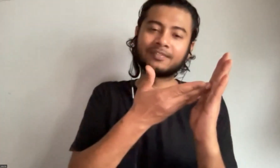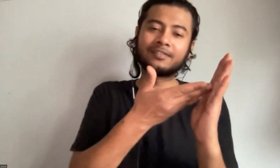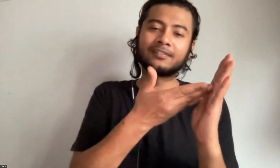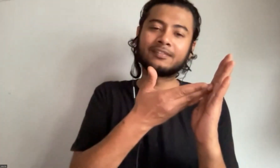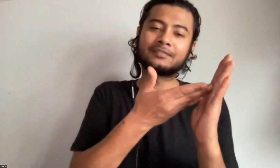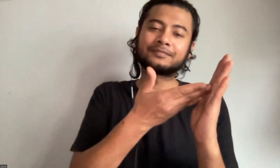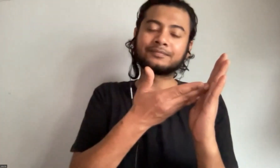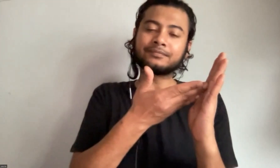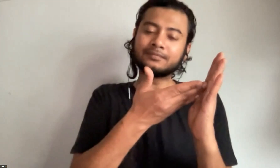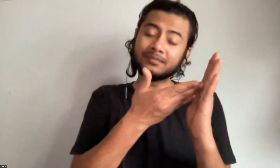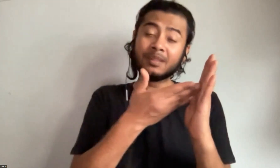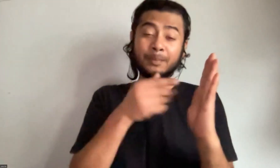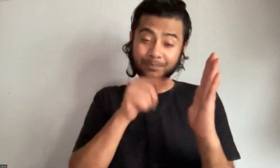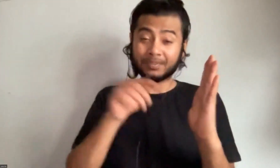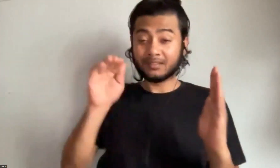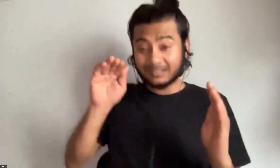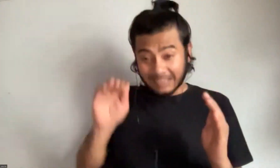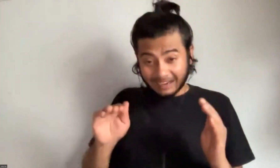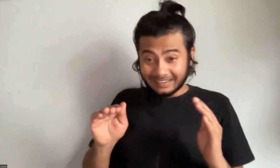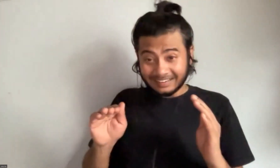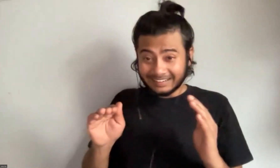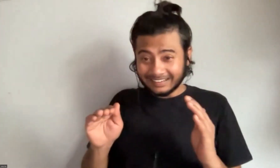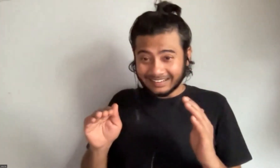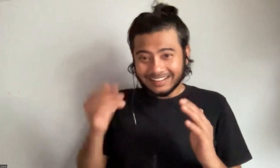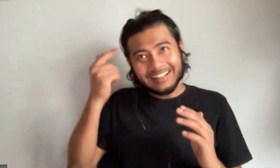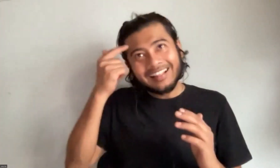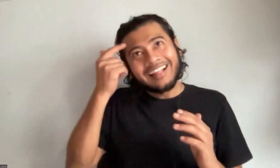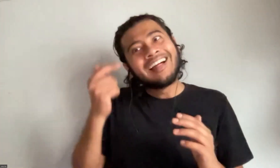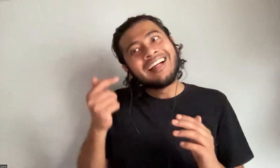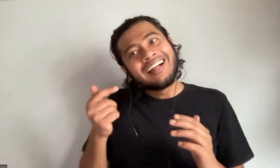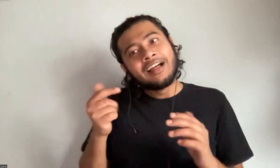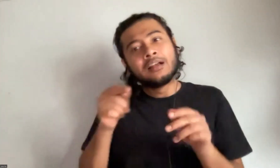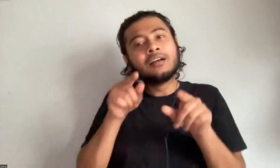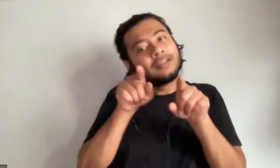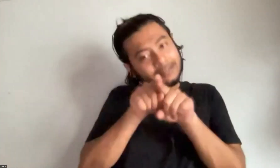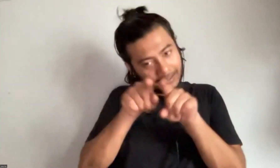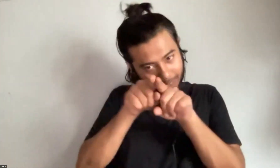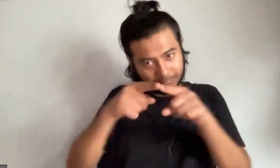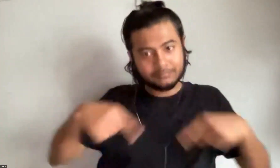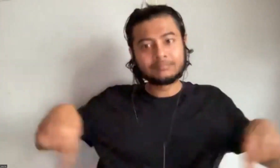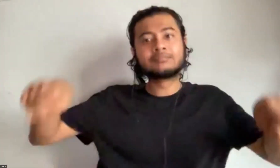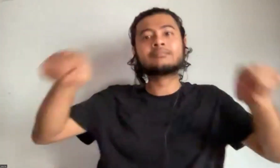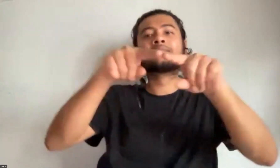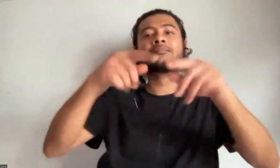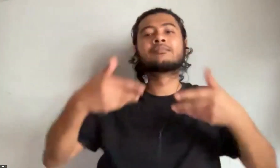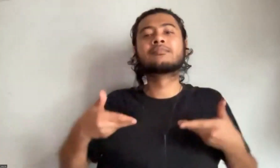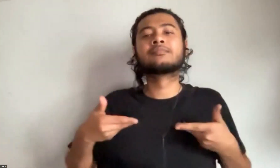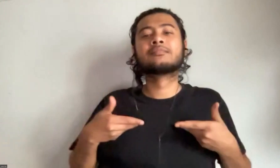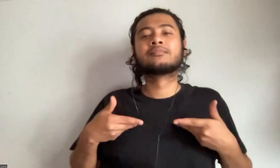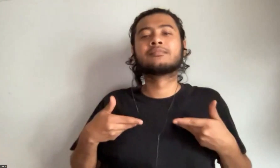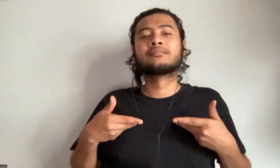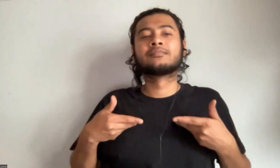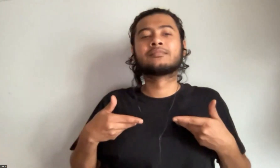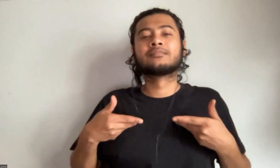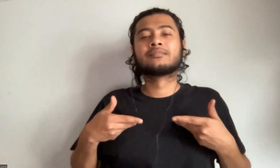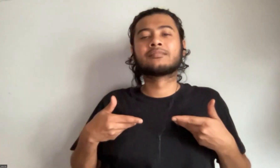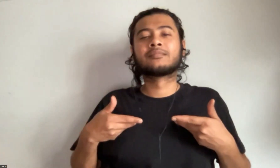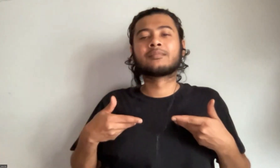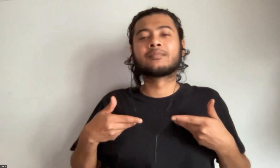into this material world, we think that this is the true world. We think this is the real world. We think that, oh